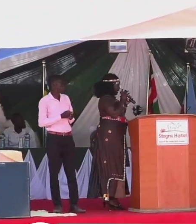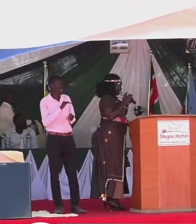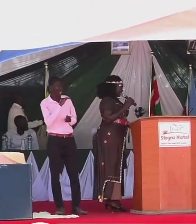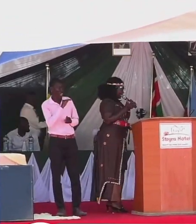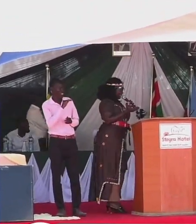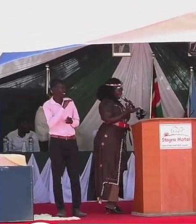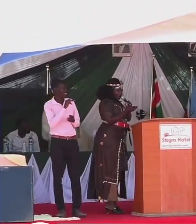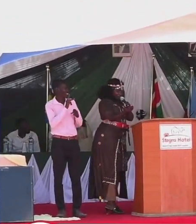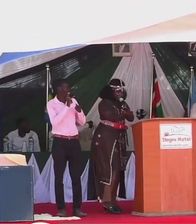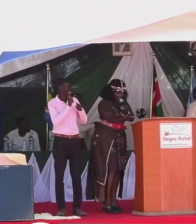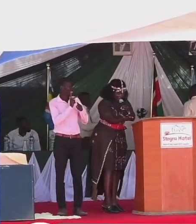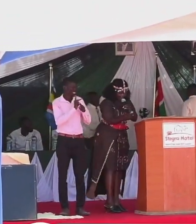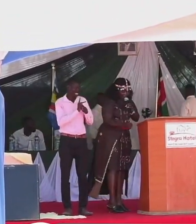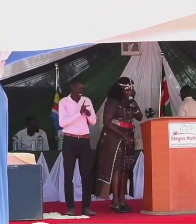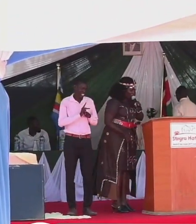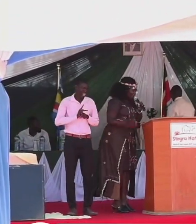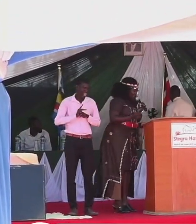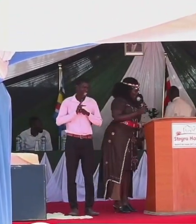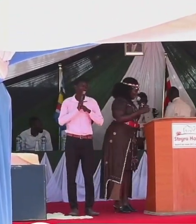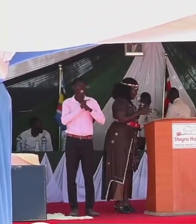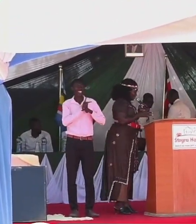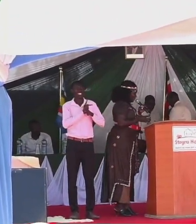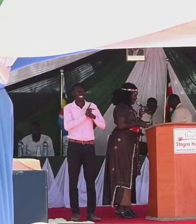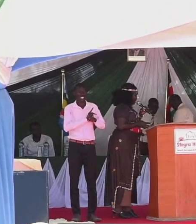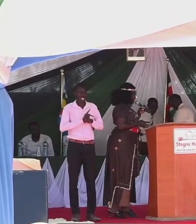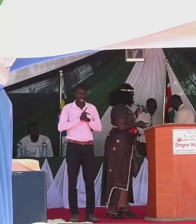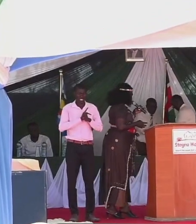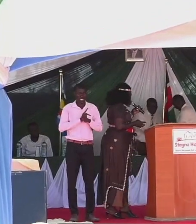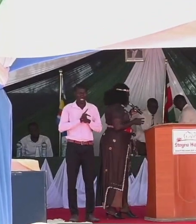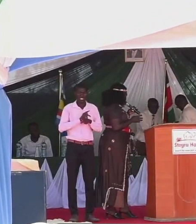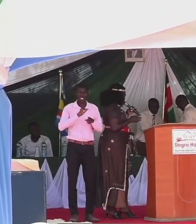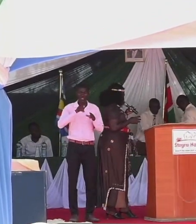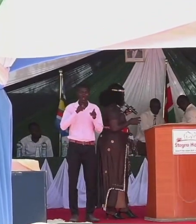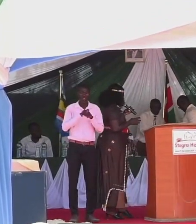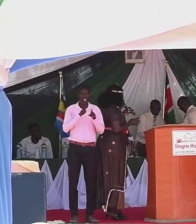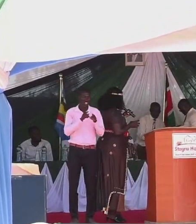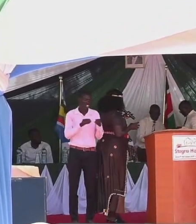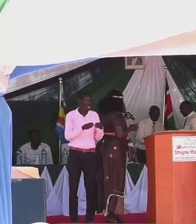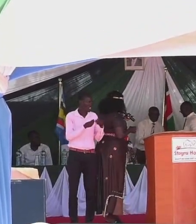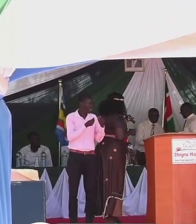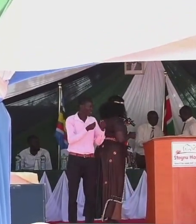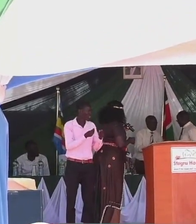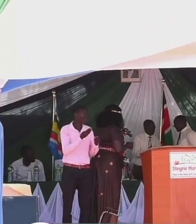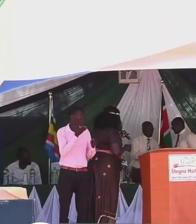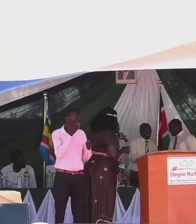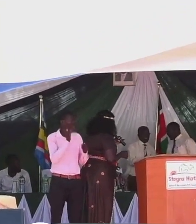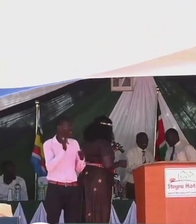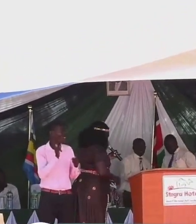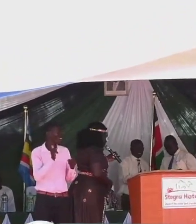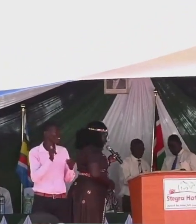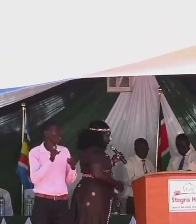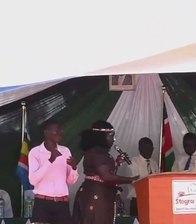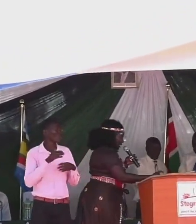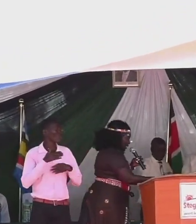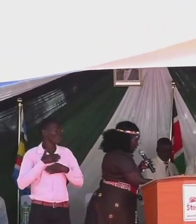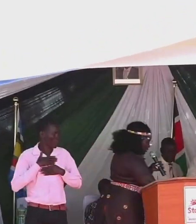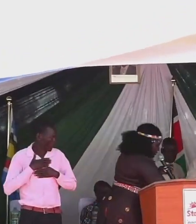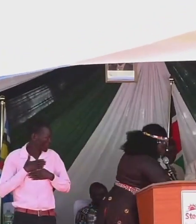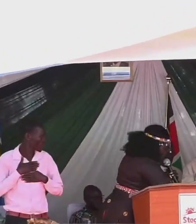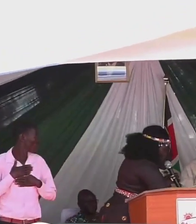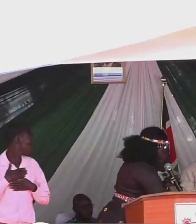you kindly step forward, sir, so that you are gifted by our boss. Thank you,